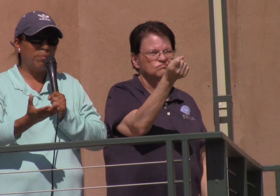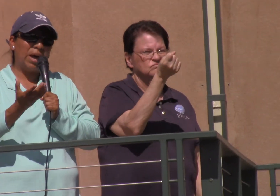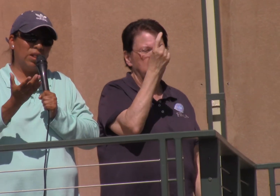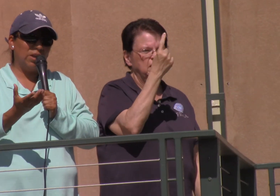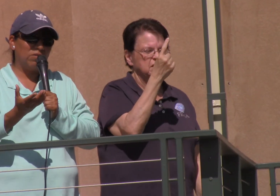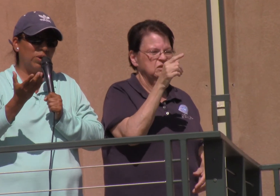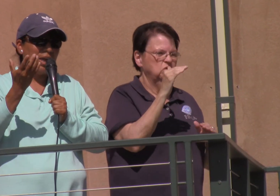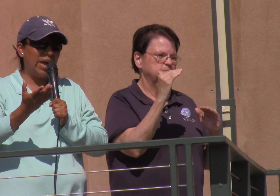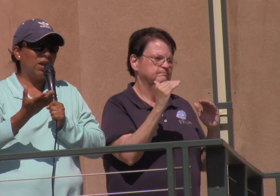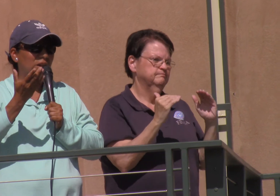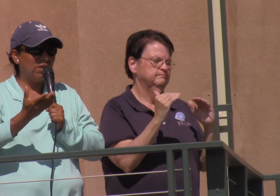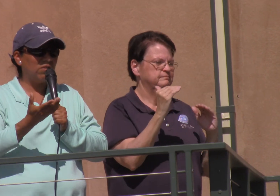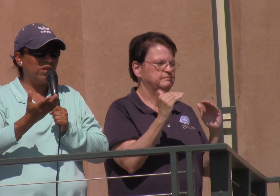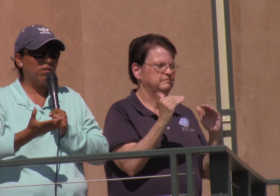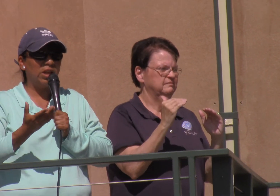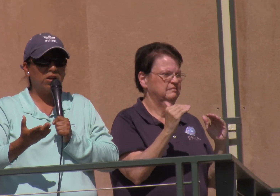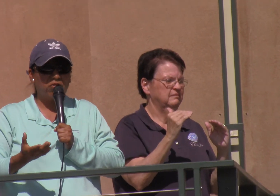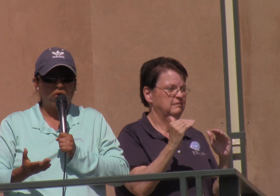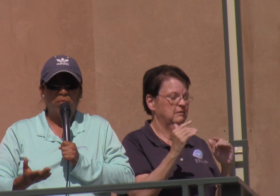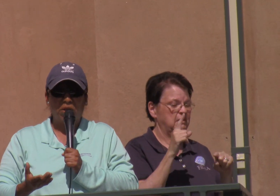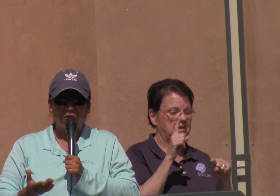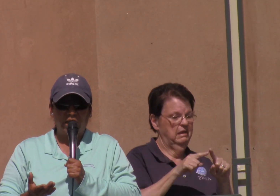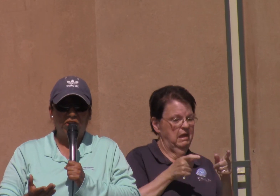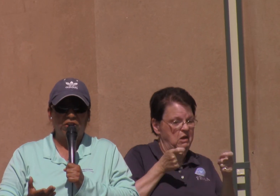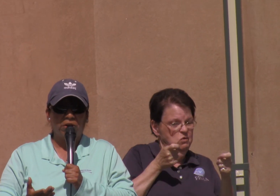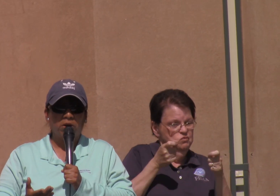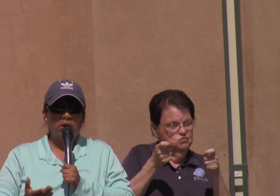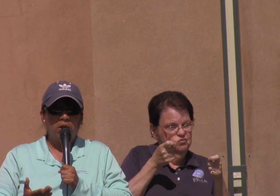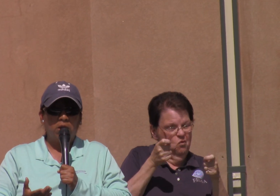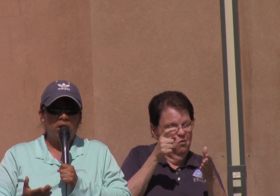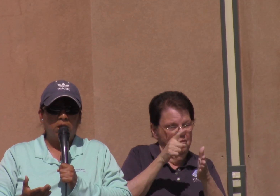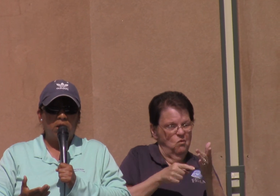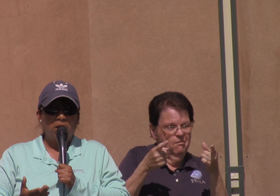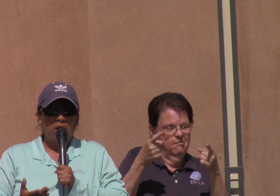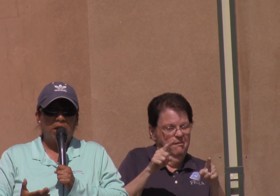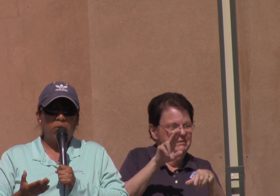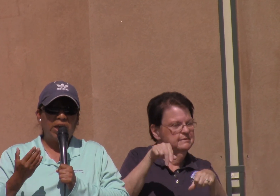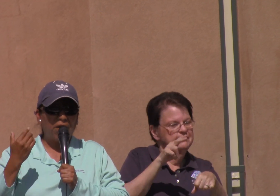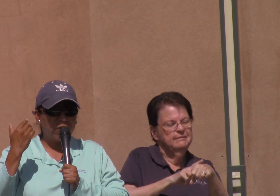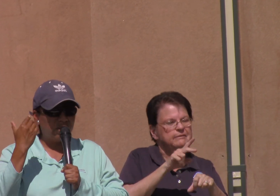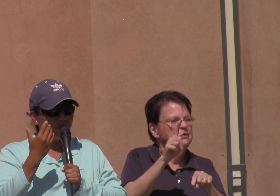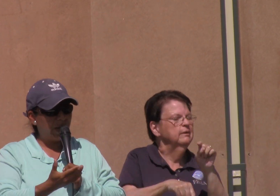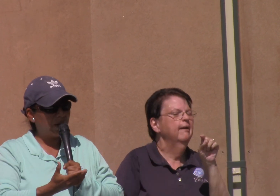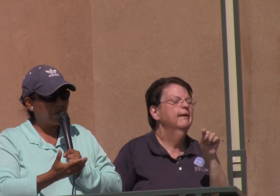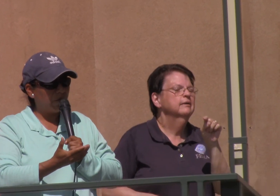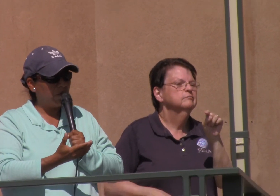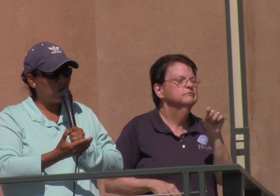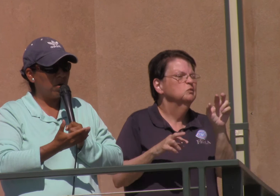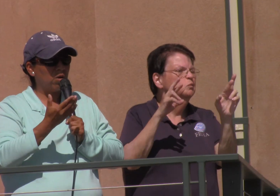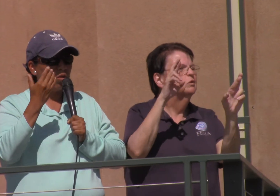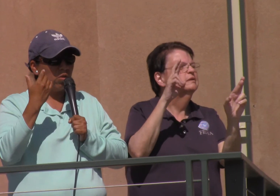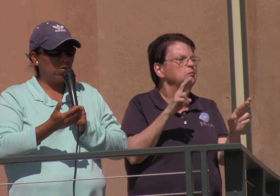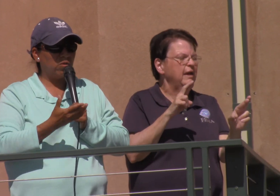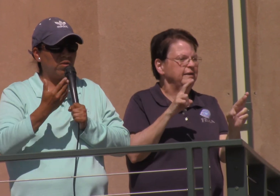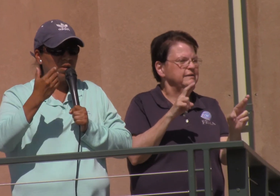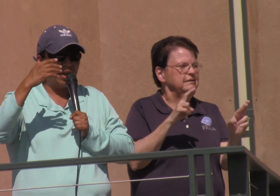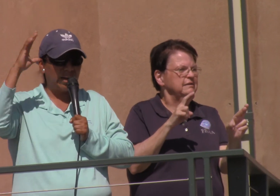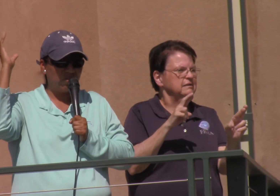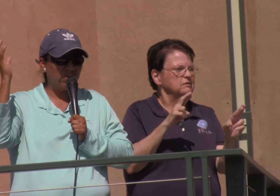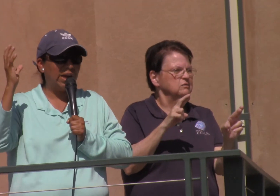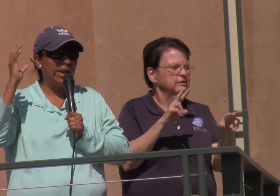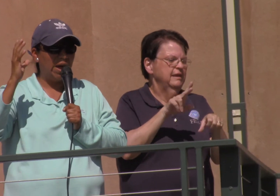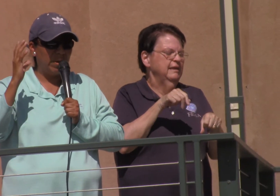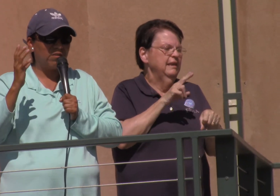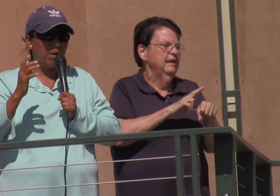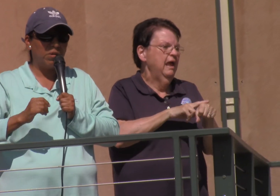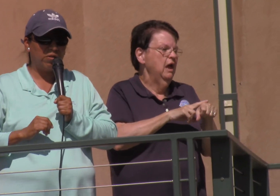understanding there's a balance. We can't necessarily control Mother Nature. And we have respect for those